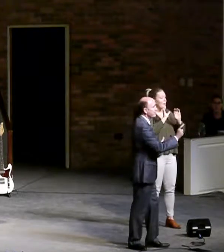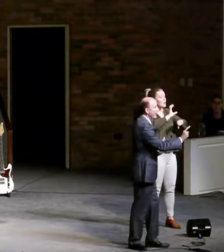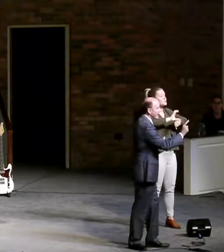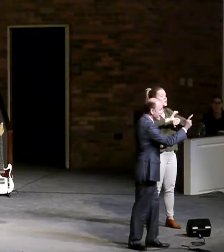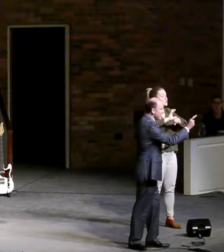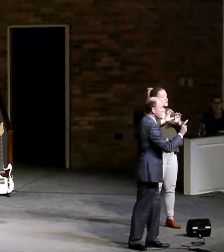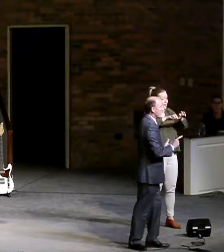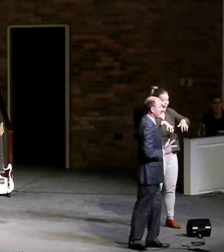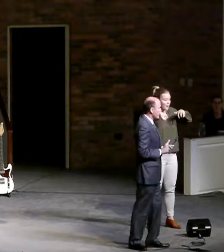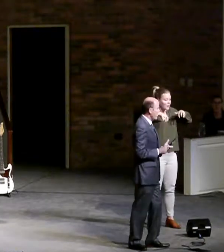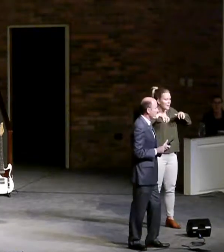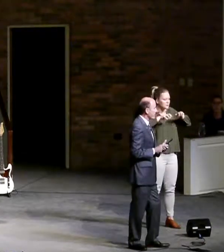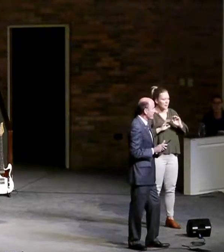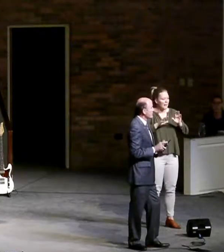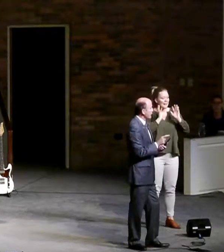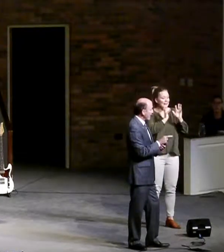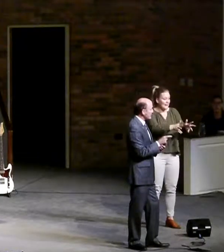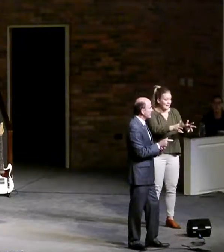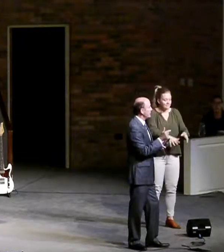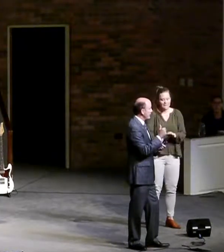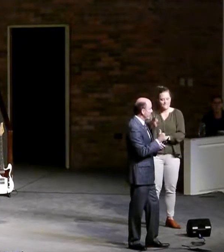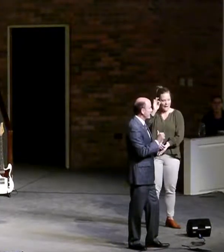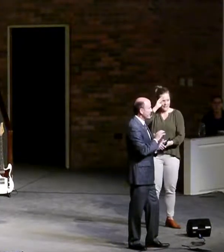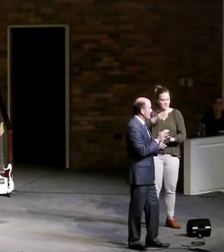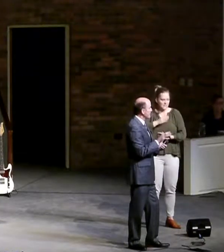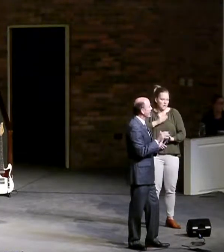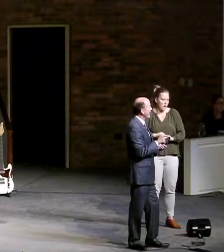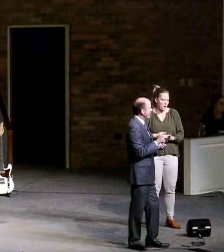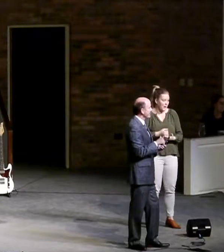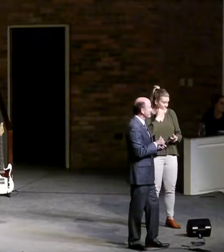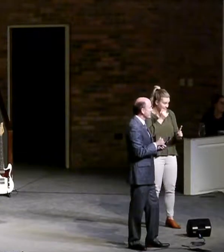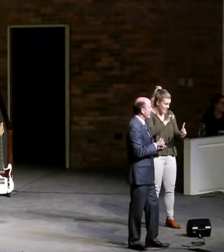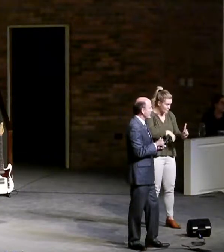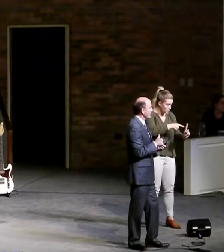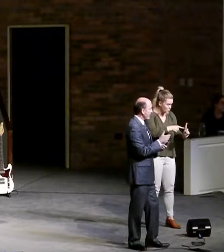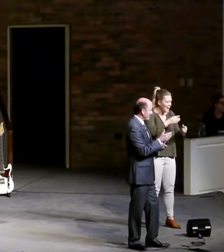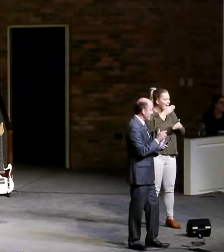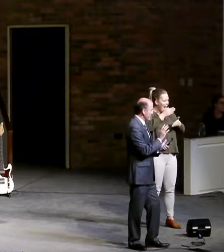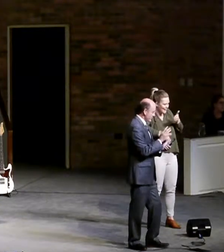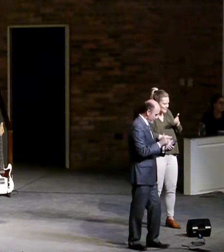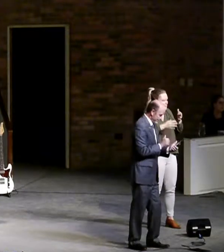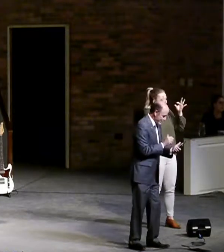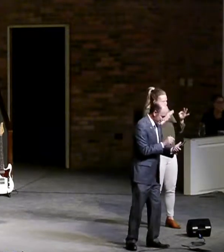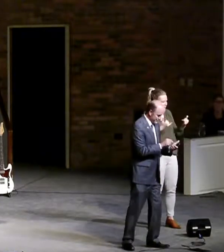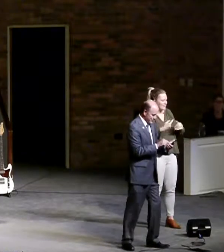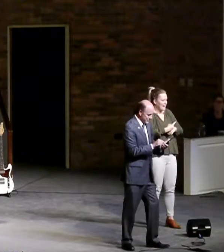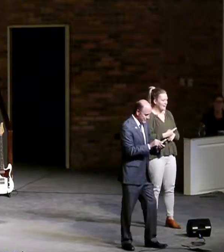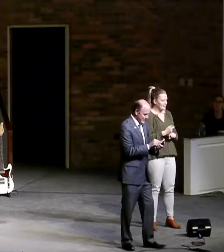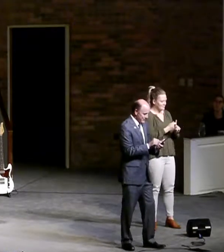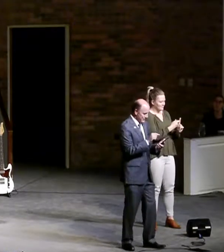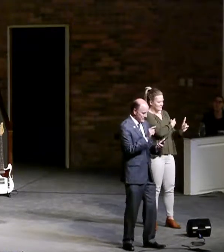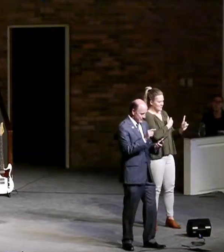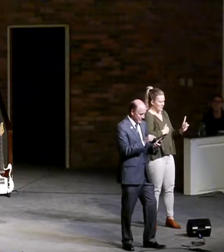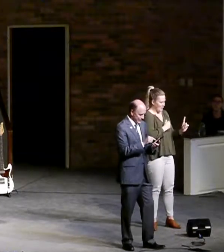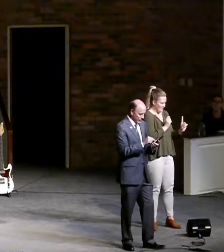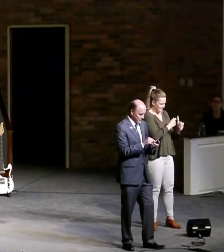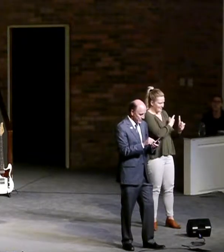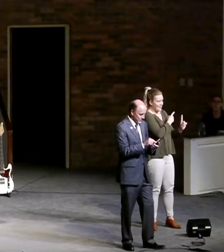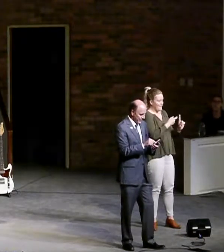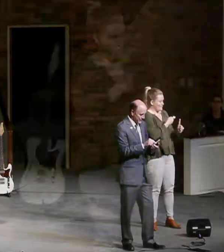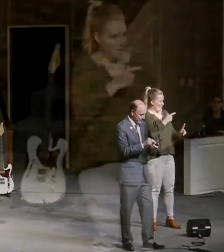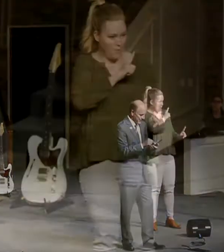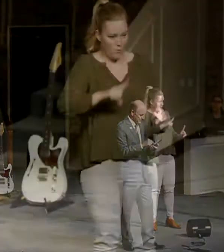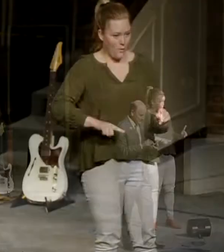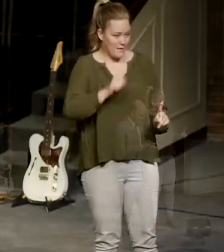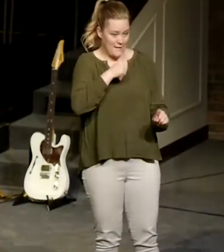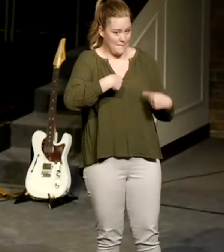to find his son or his daughter. So if that's you, end it today, okay? Sorry, that's just for you. That's from the Lord to you, not